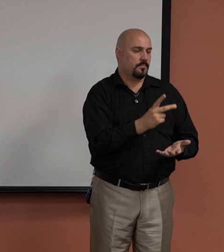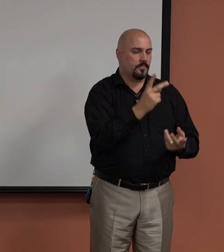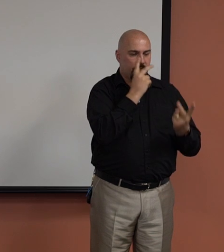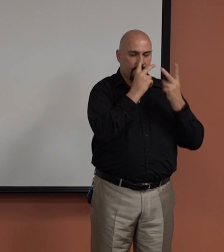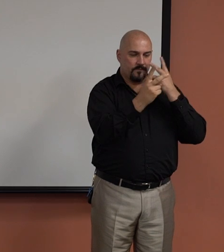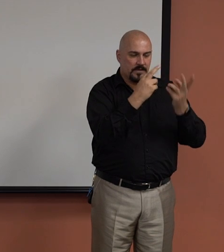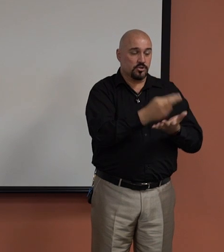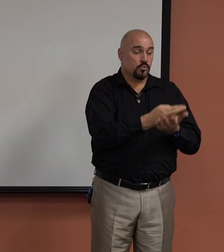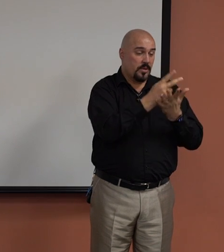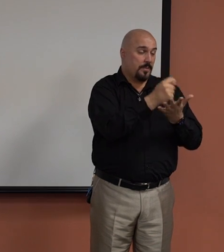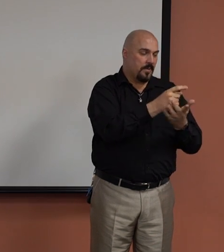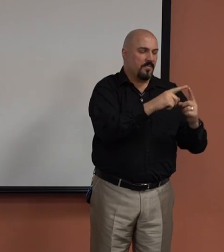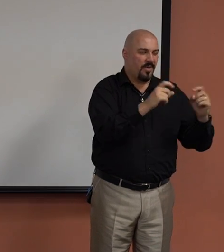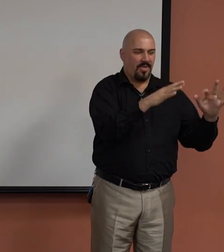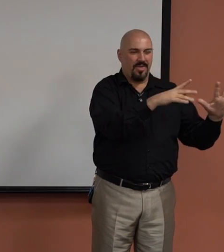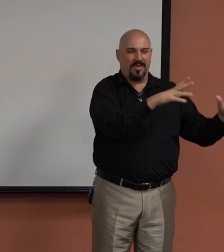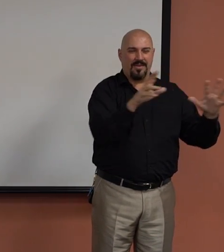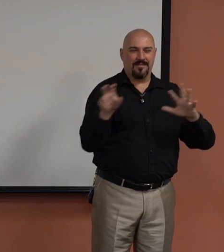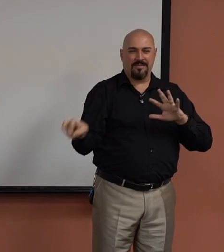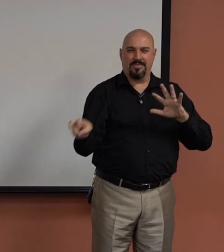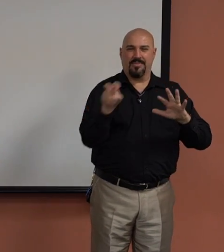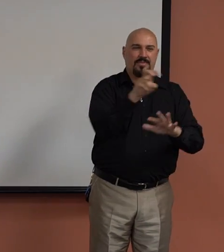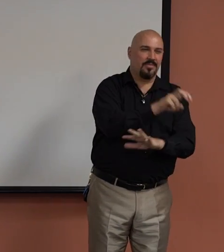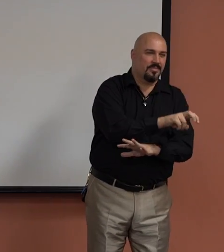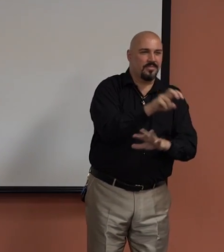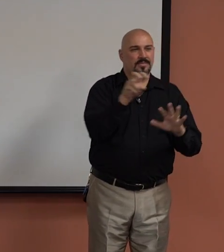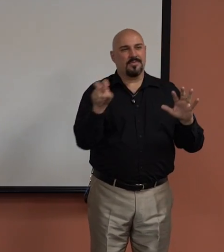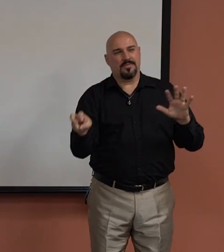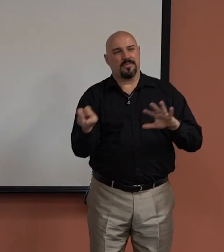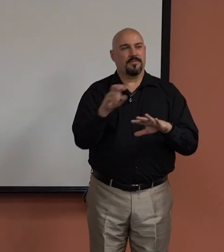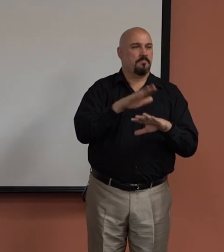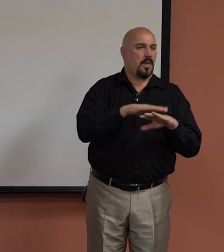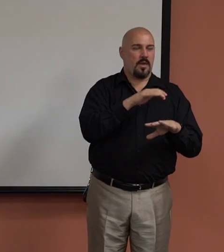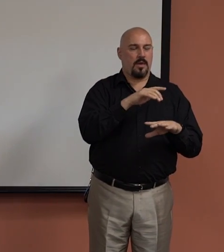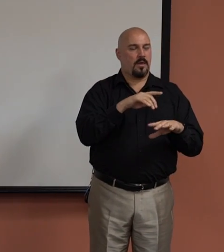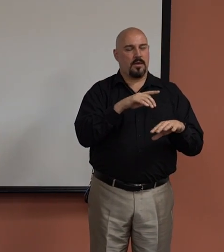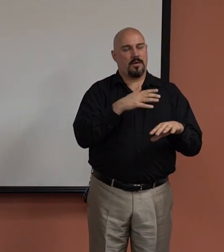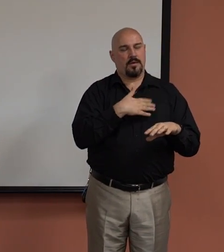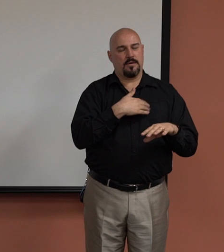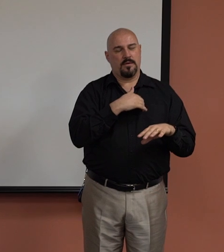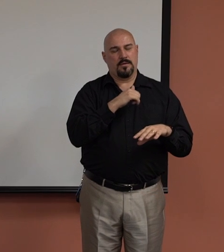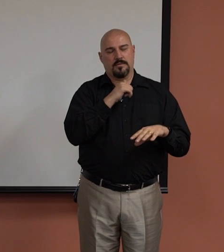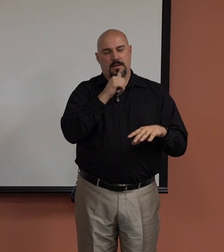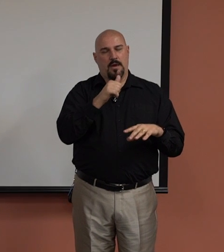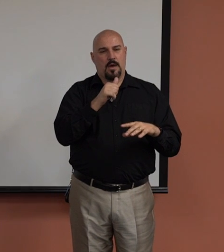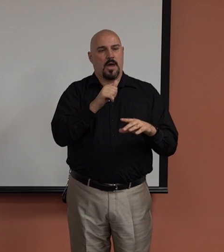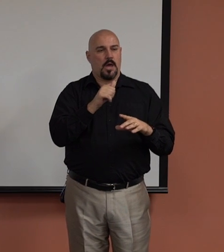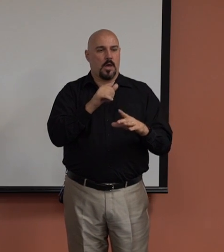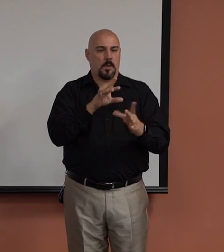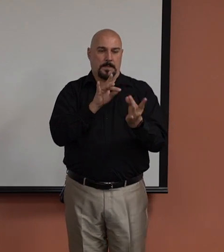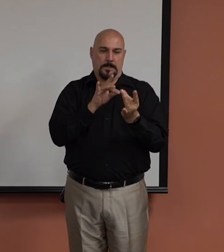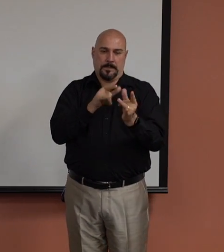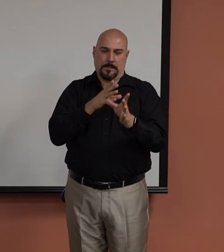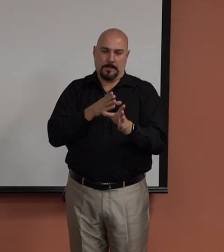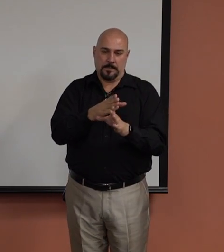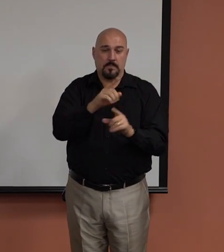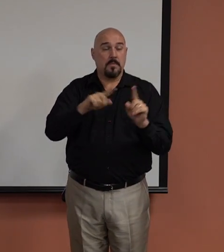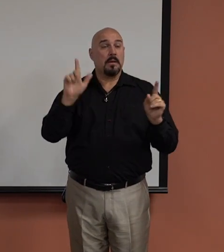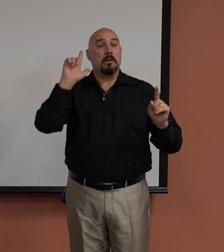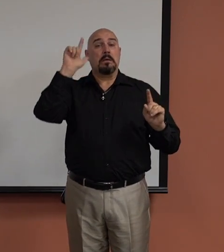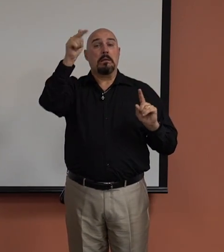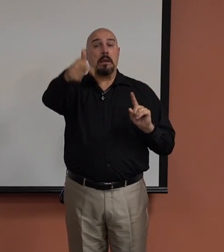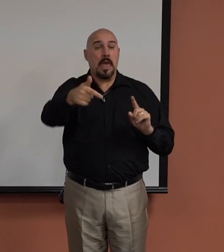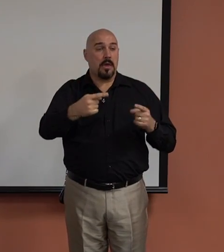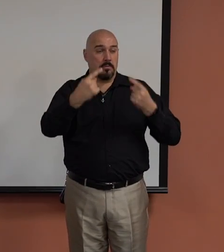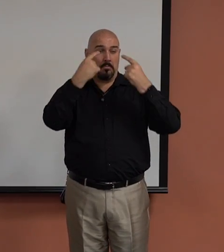what ended up happening is later, when pretty much all my residual vision was gone, I